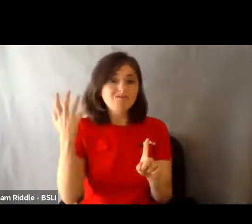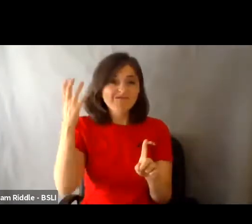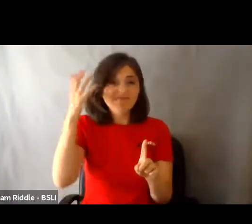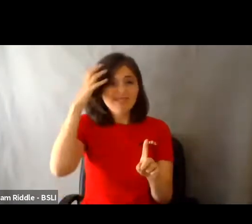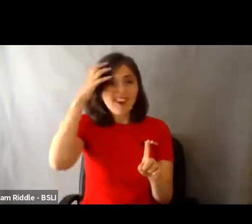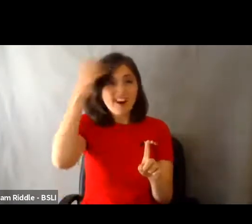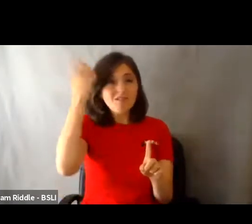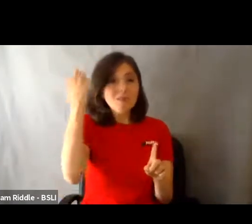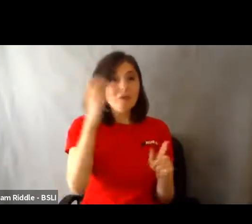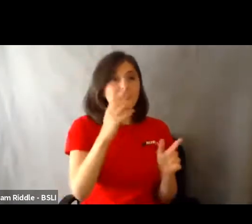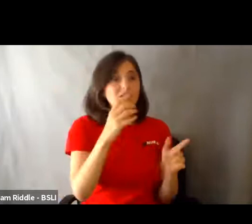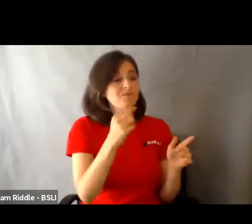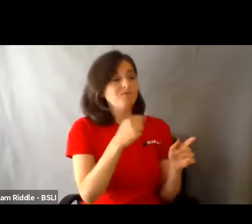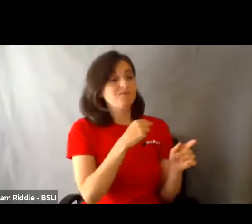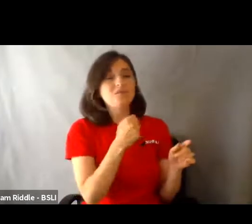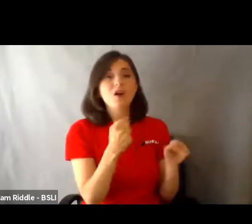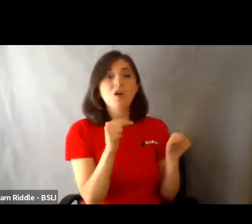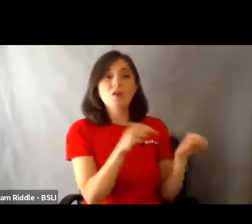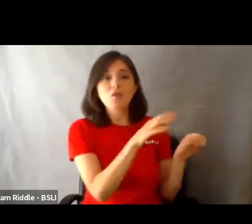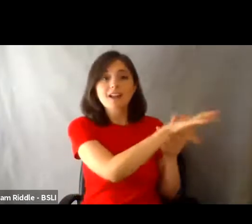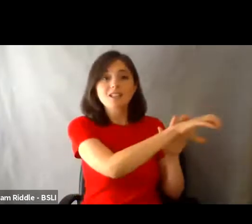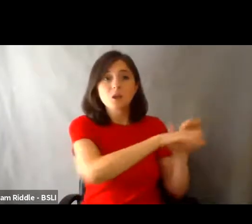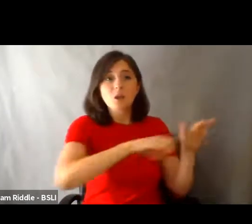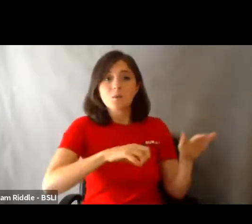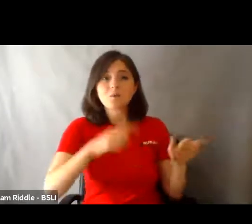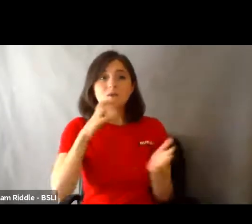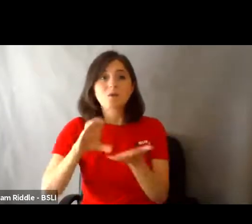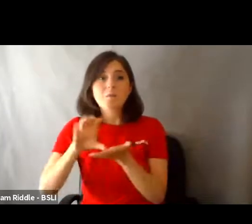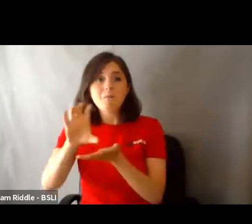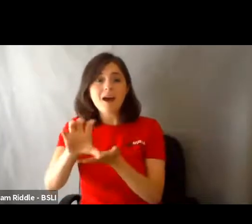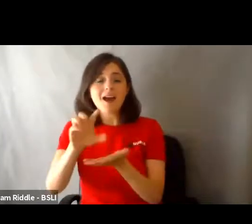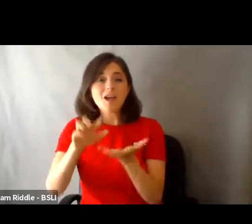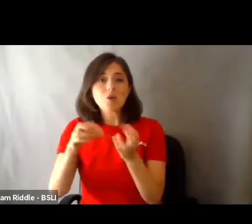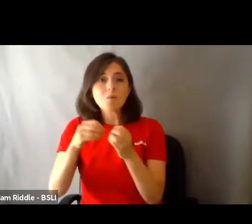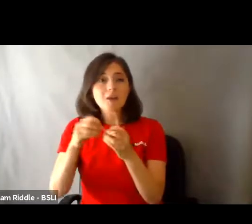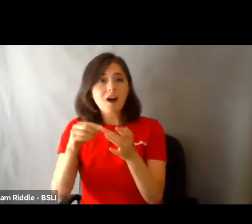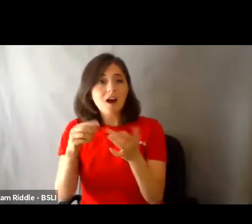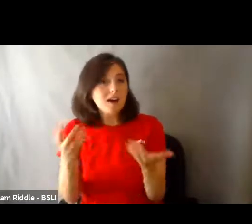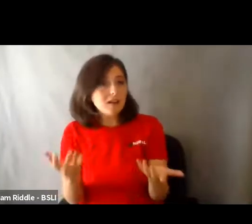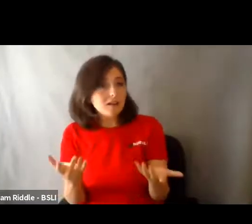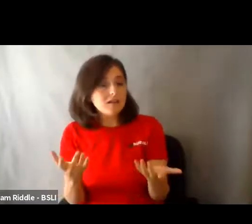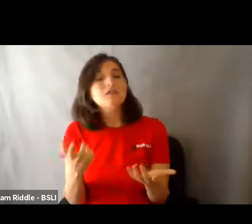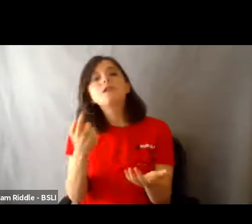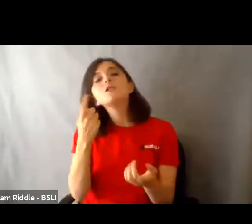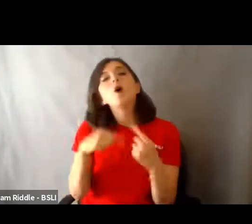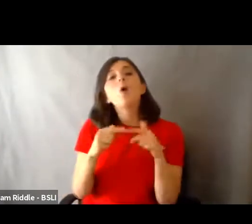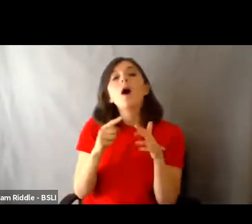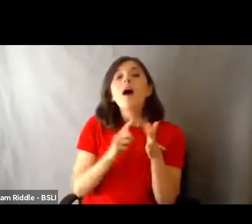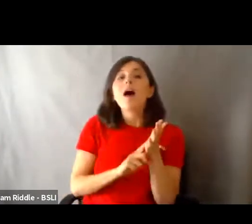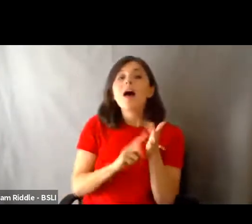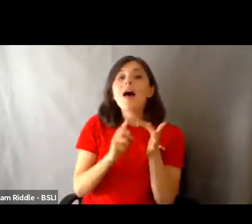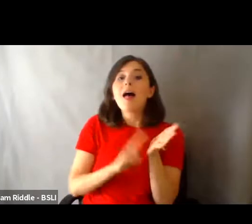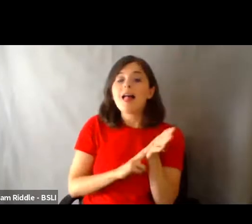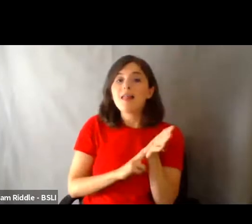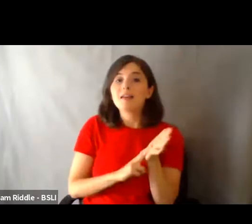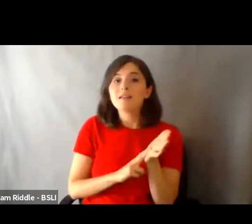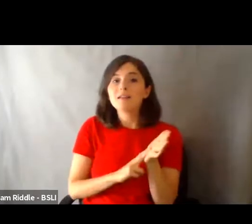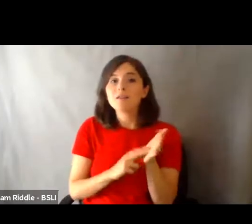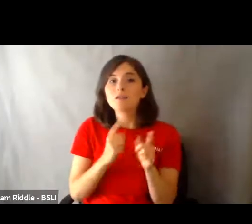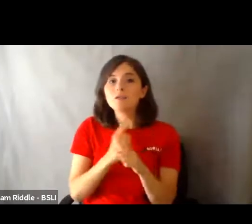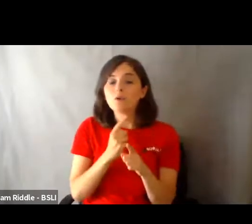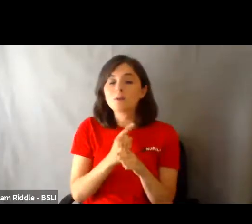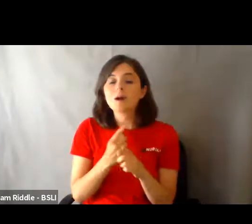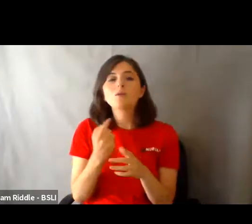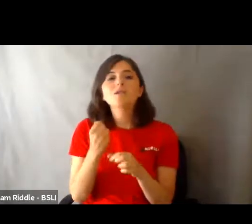that Ellen spoke about at the start of the meeting, which is a quote that comes from Guy Standing, who prepared a report for